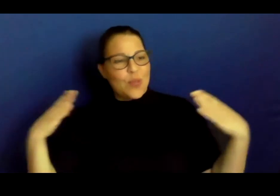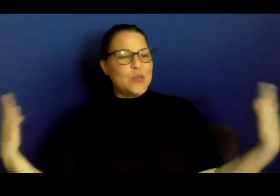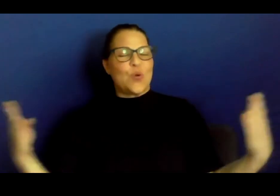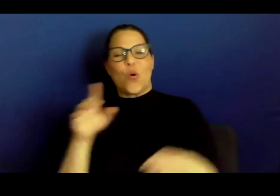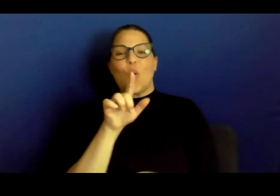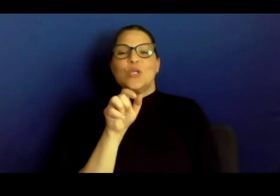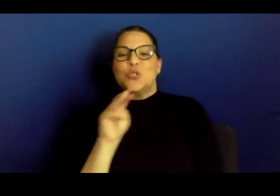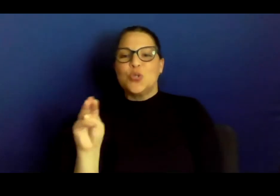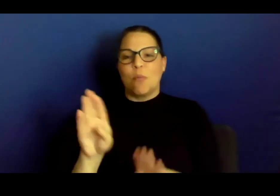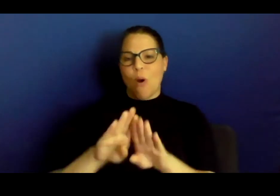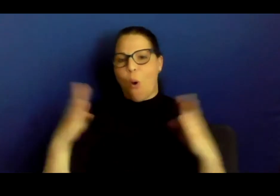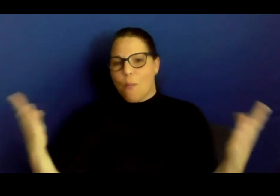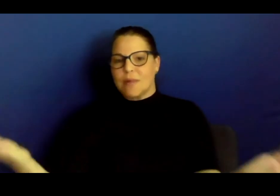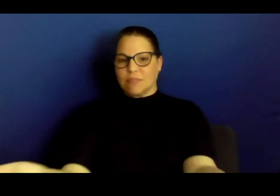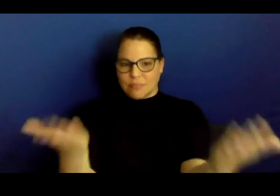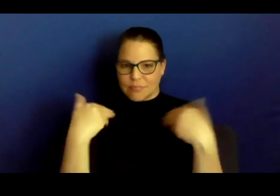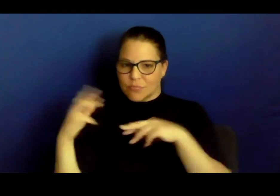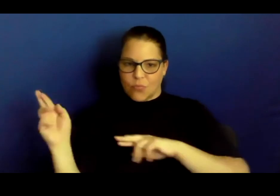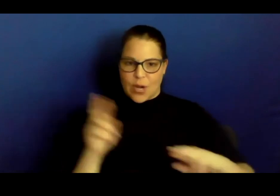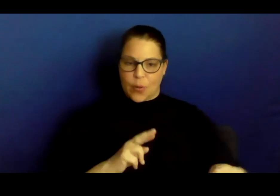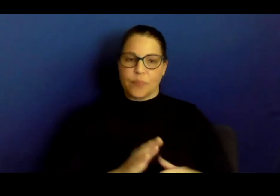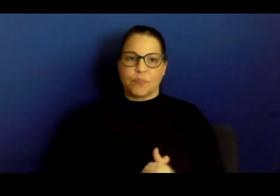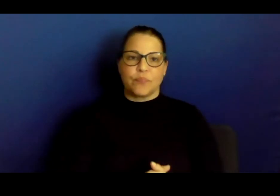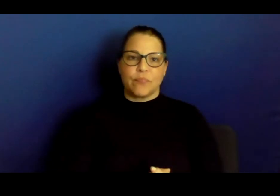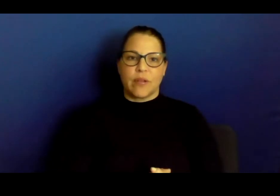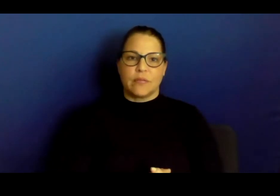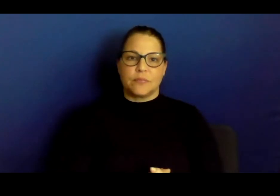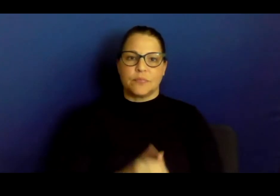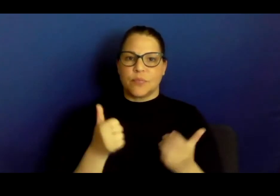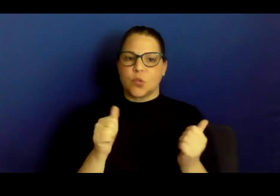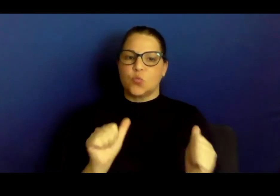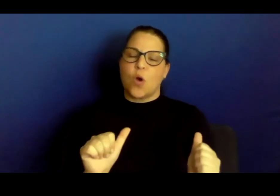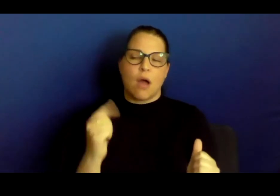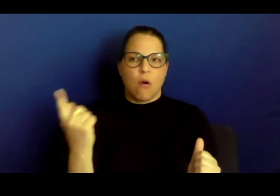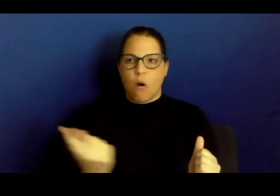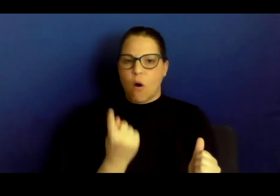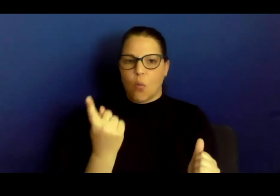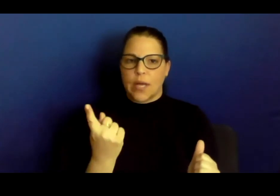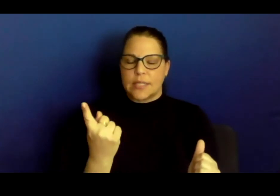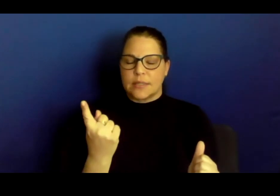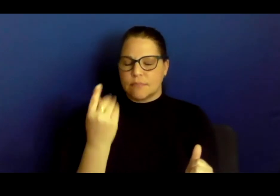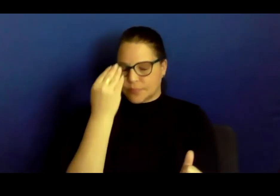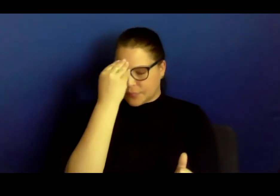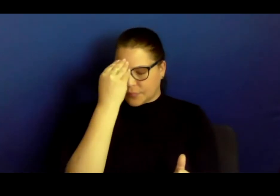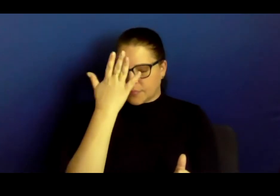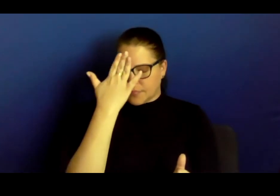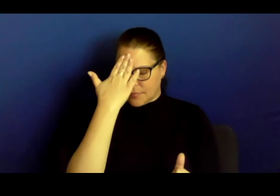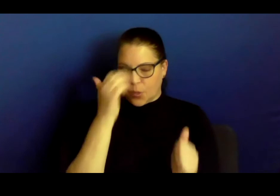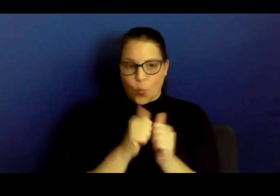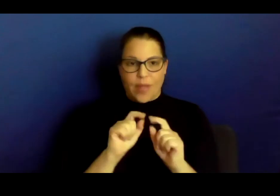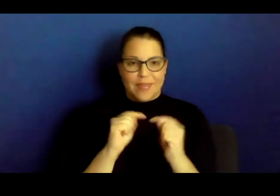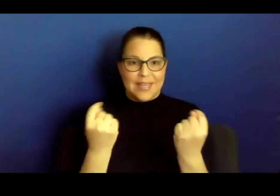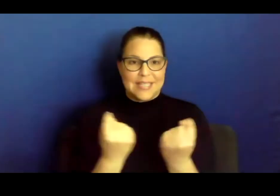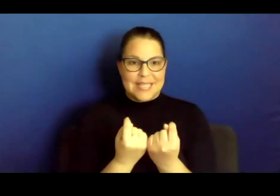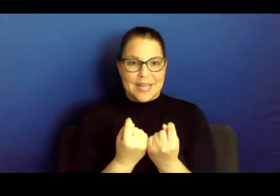Zooms and we're ready to go. We try to always remind ourselves with the team, literally we met half an